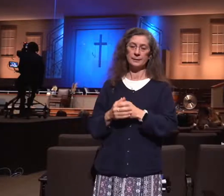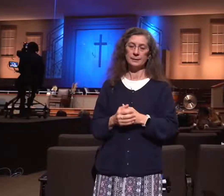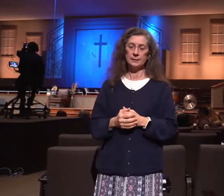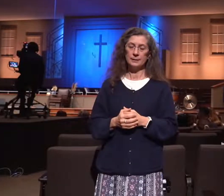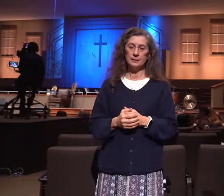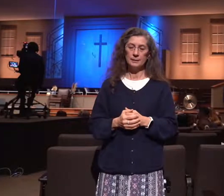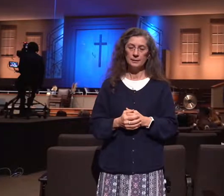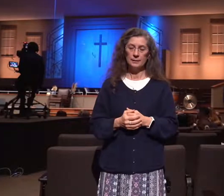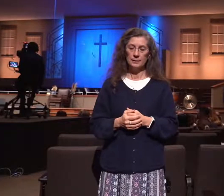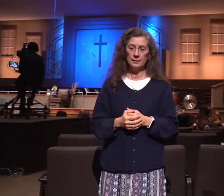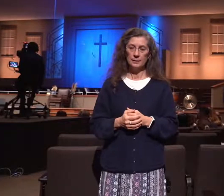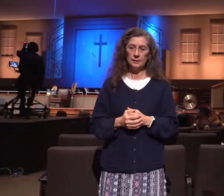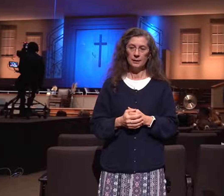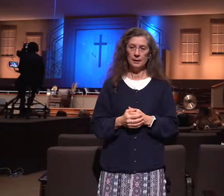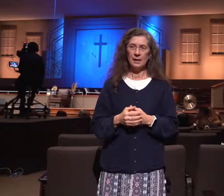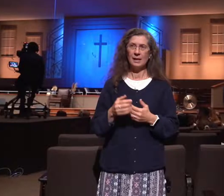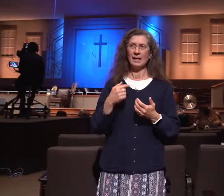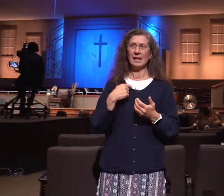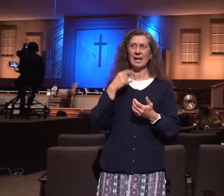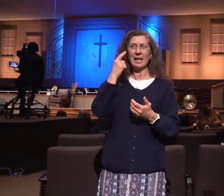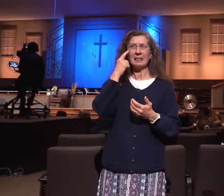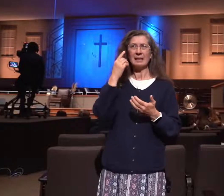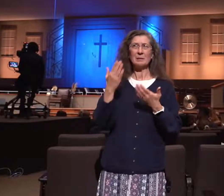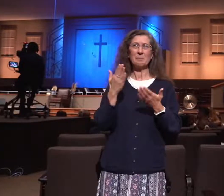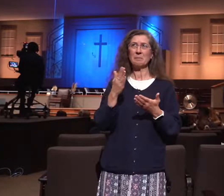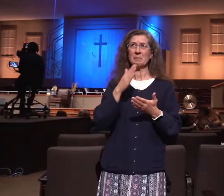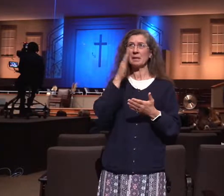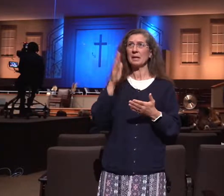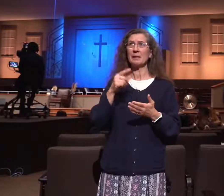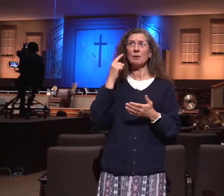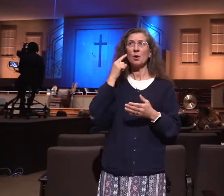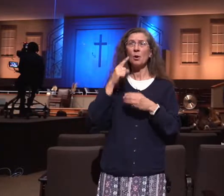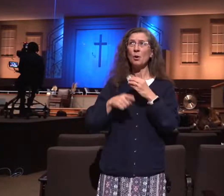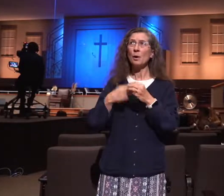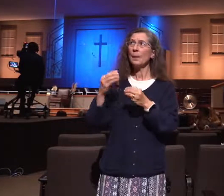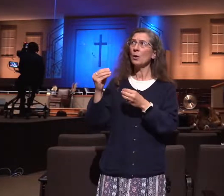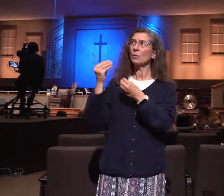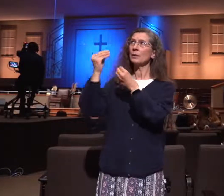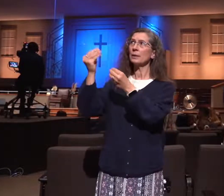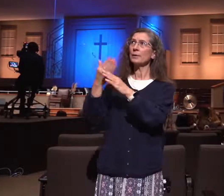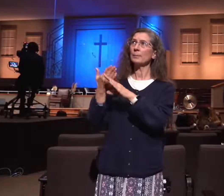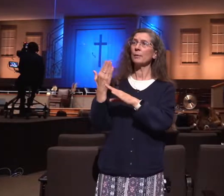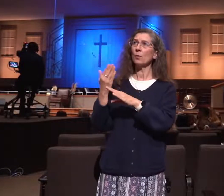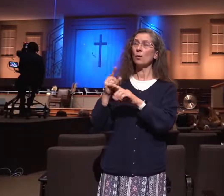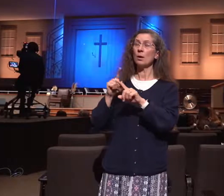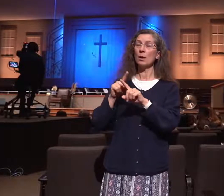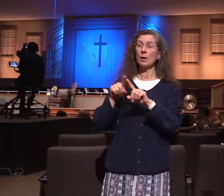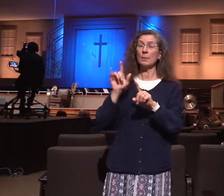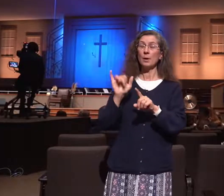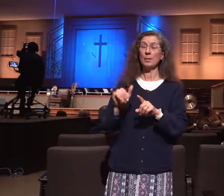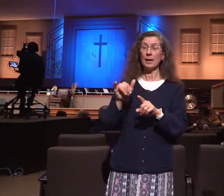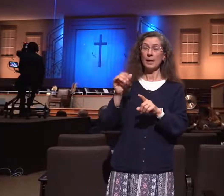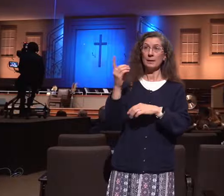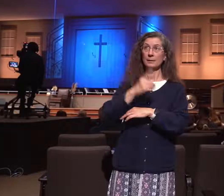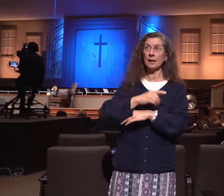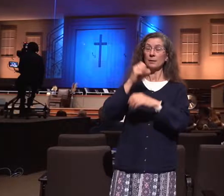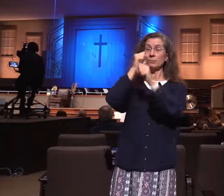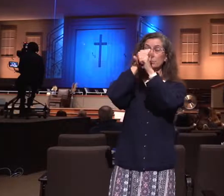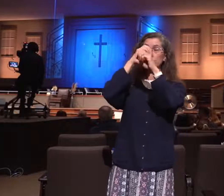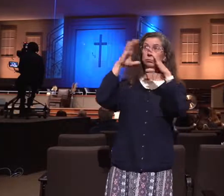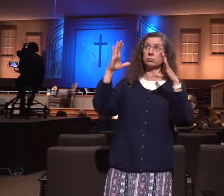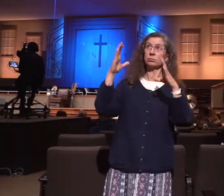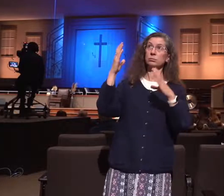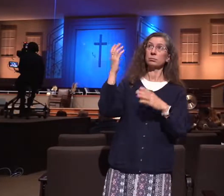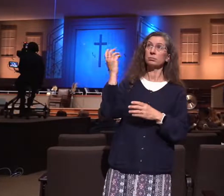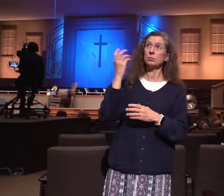if I did, it just went in one ear and out the other, okay? But that day I listened. When he finished preaching,